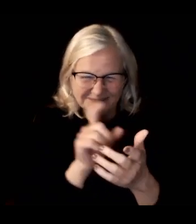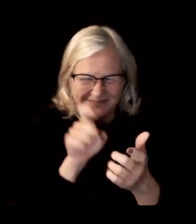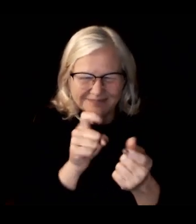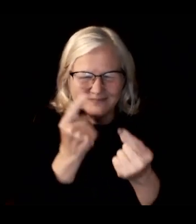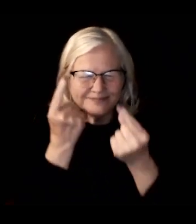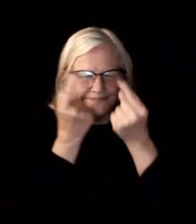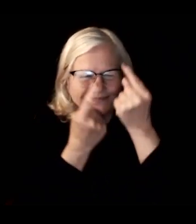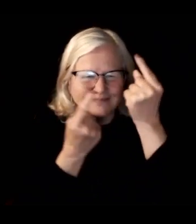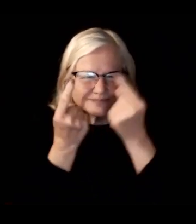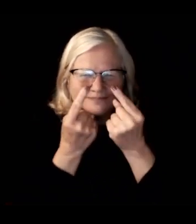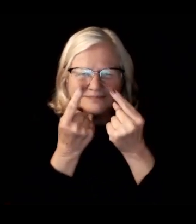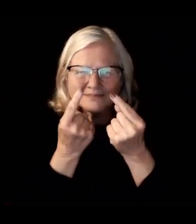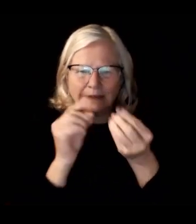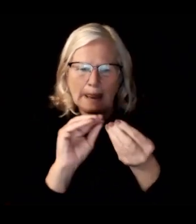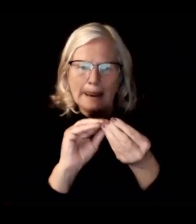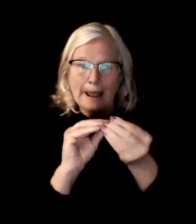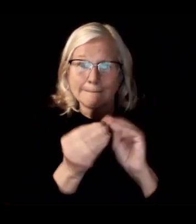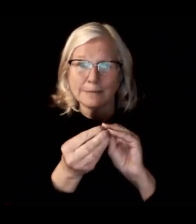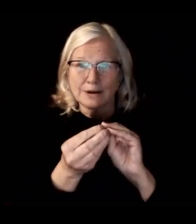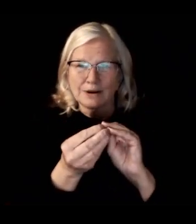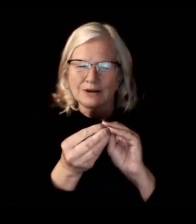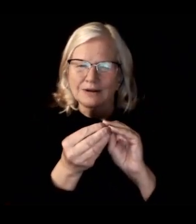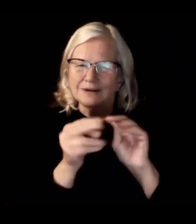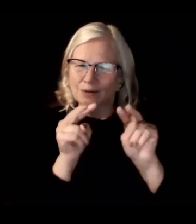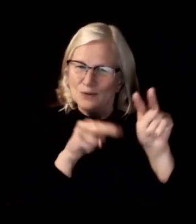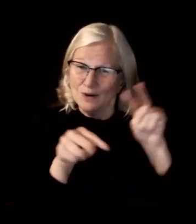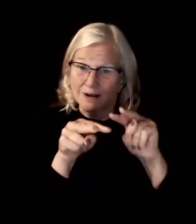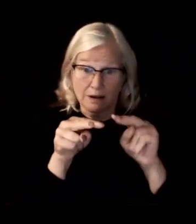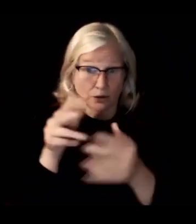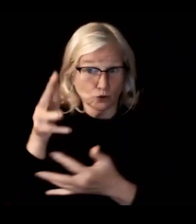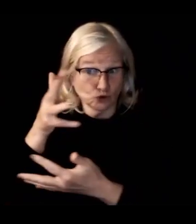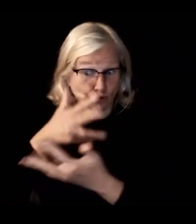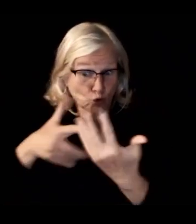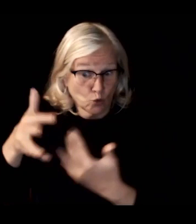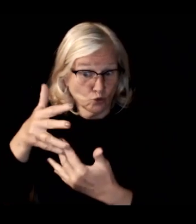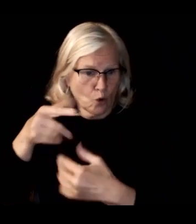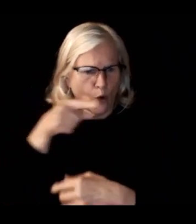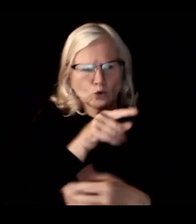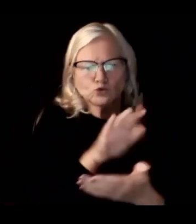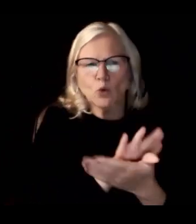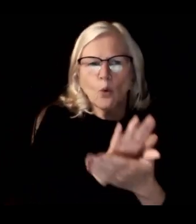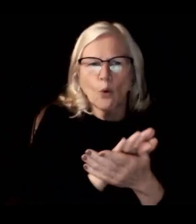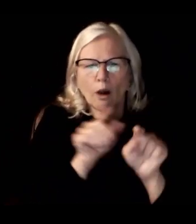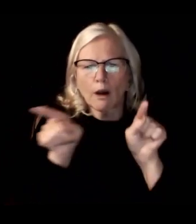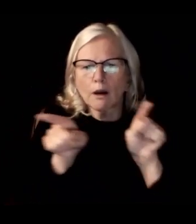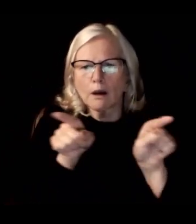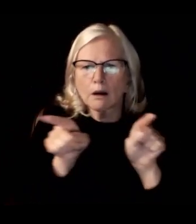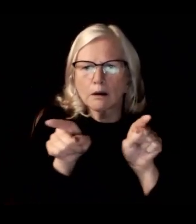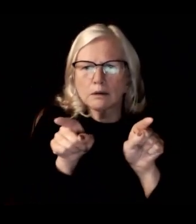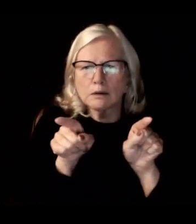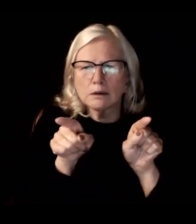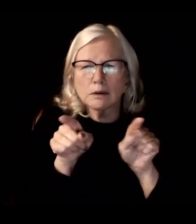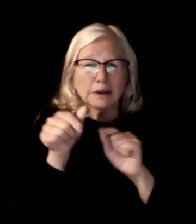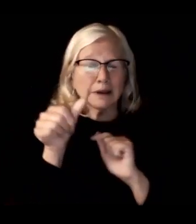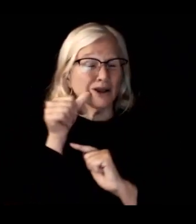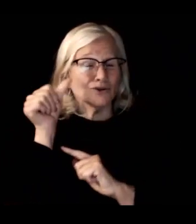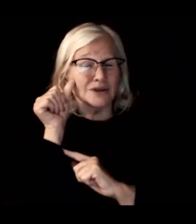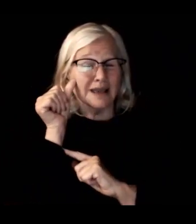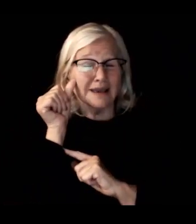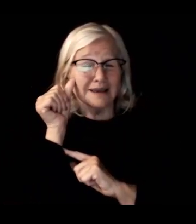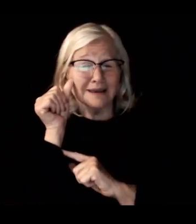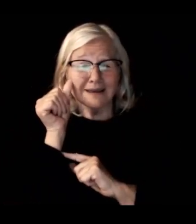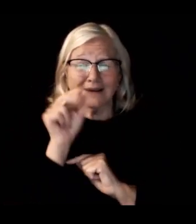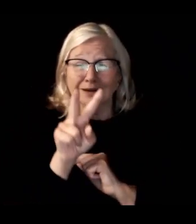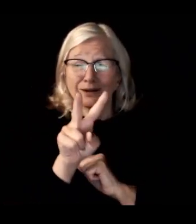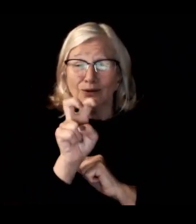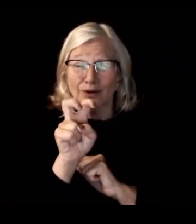I don't know if you were on the call yesterday, I updated that we were at 236 cases associated with Winona